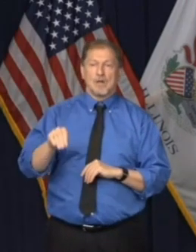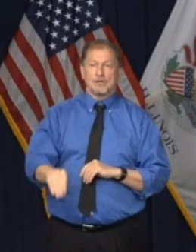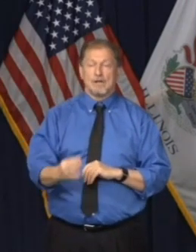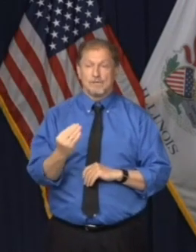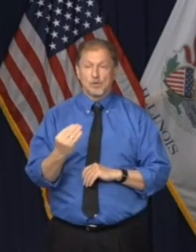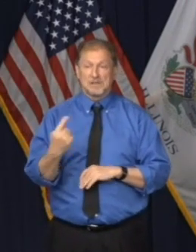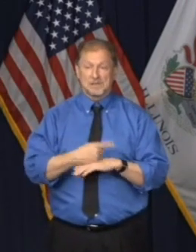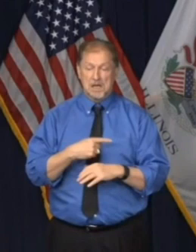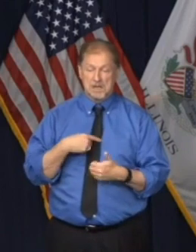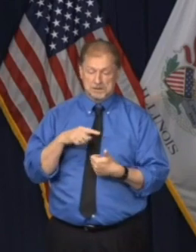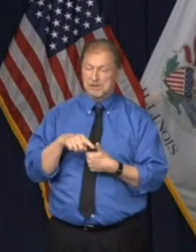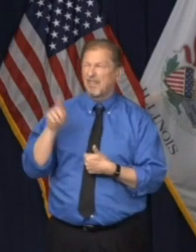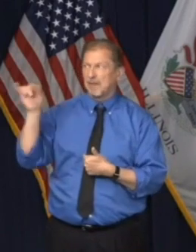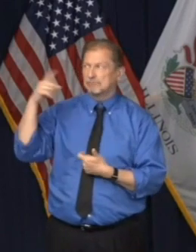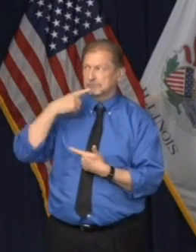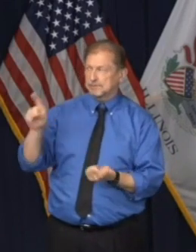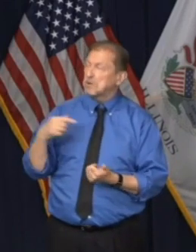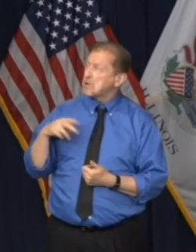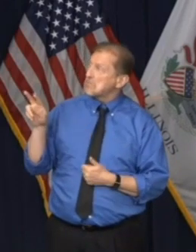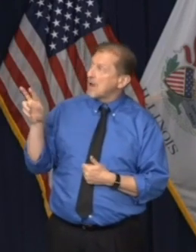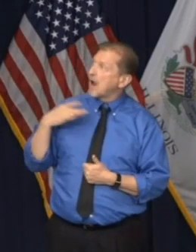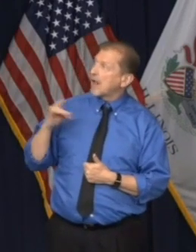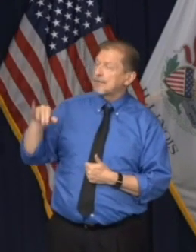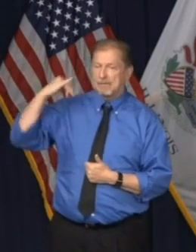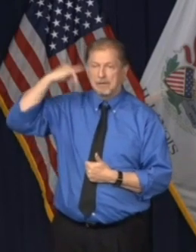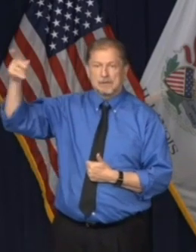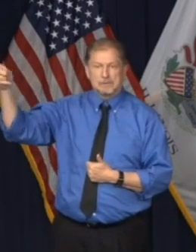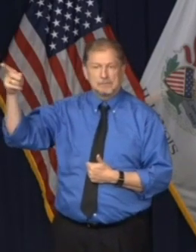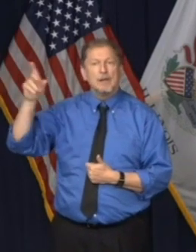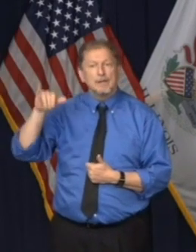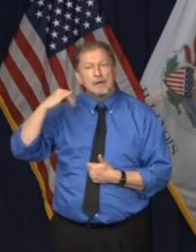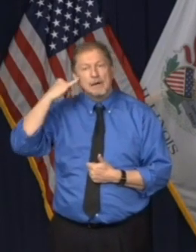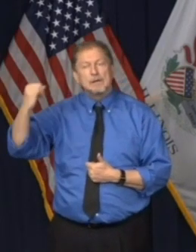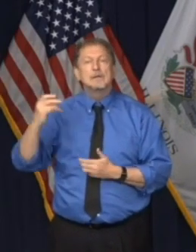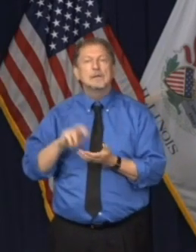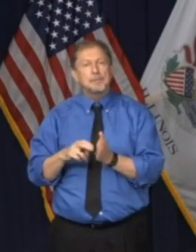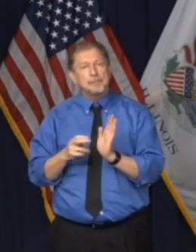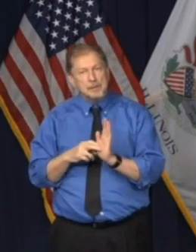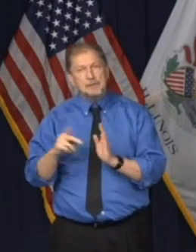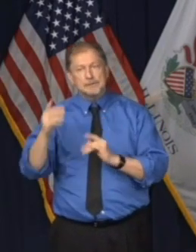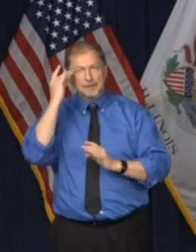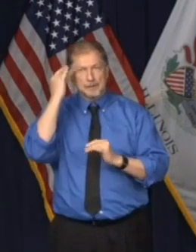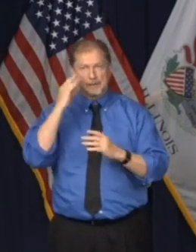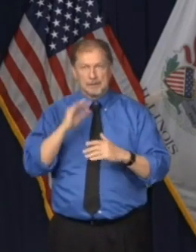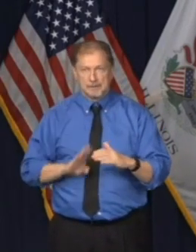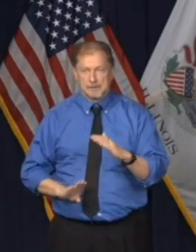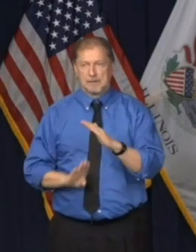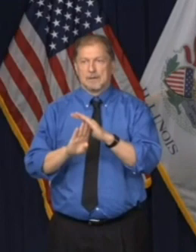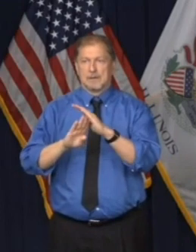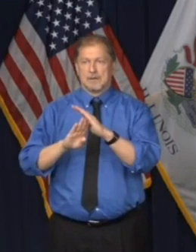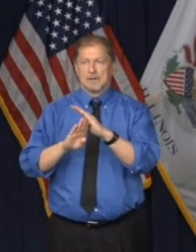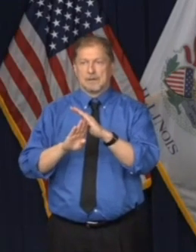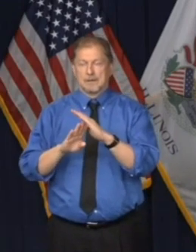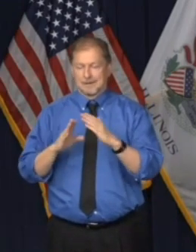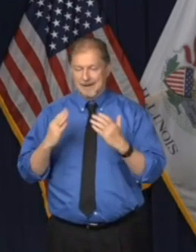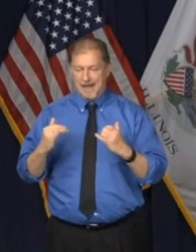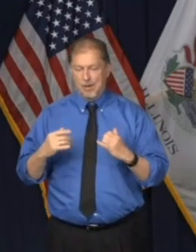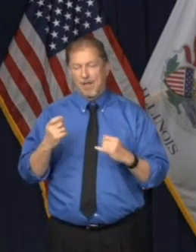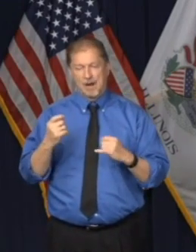good metric, and it gives you an idea if you think, you know, about if we haven't quite hit the peak